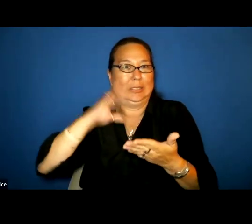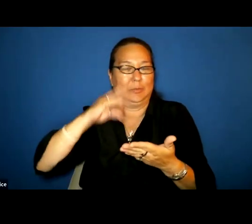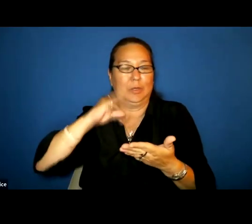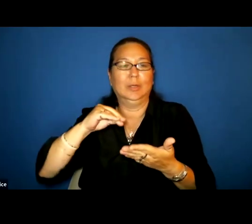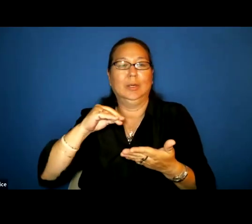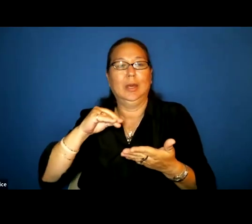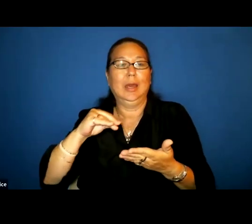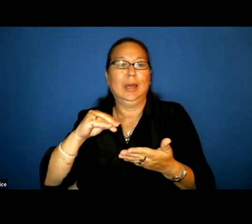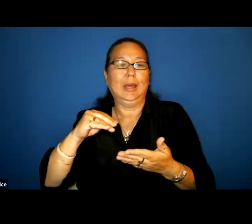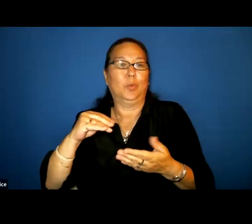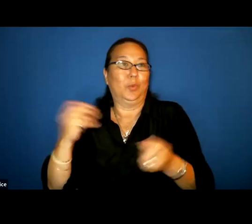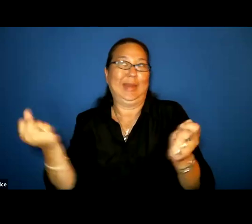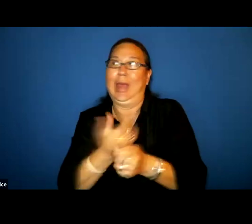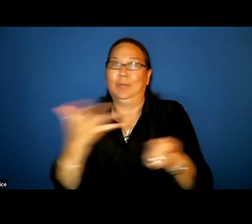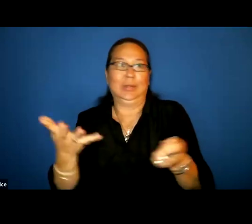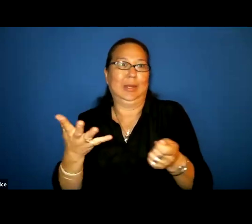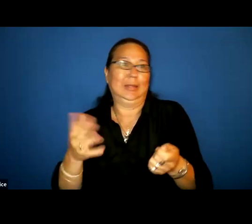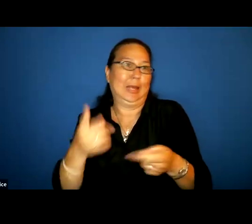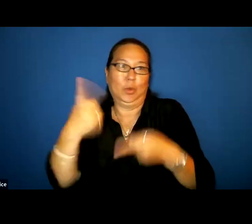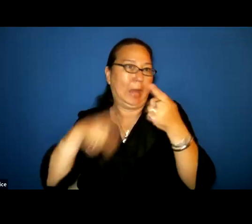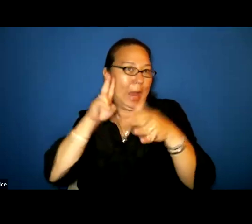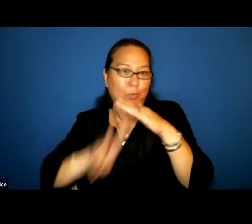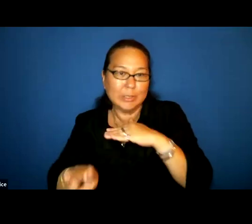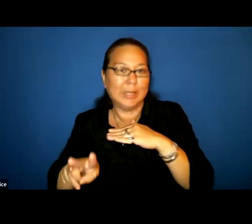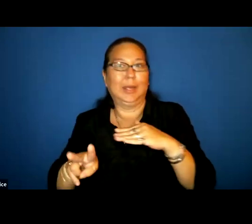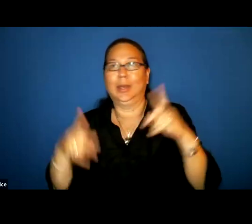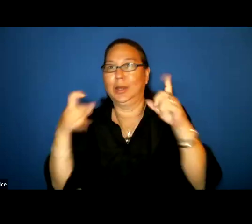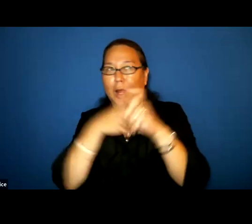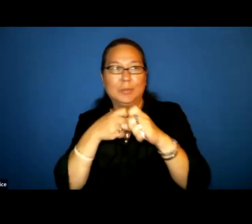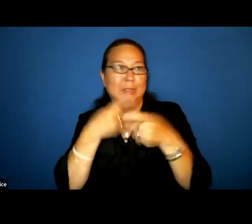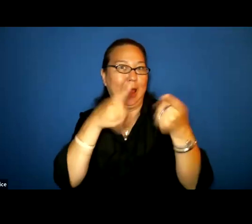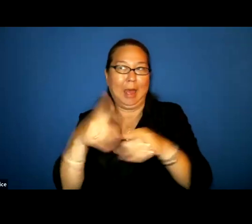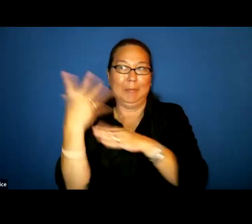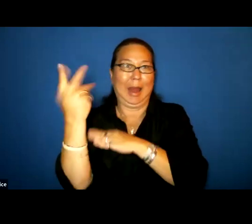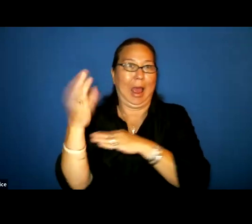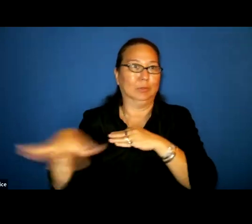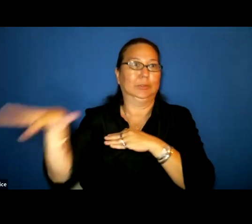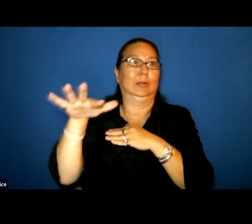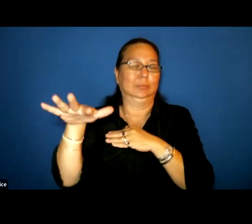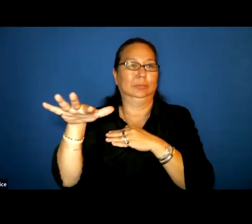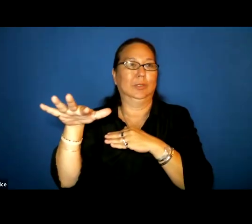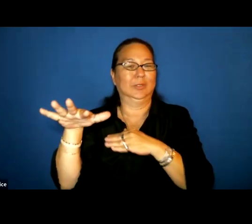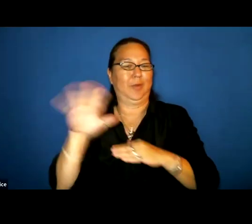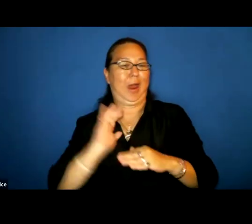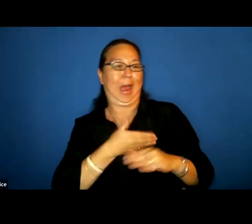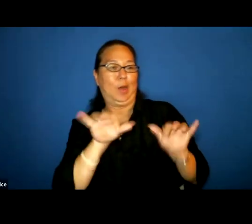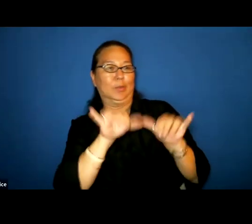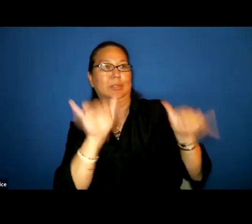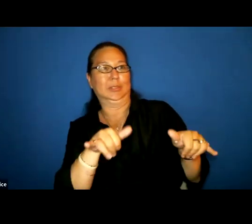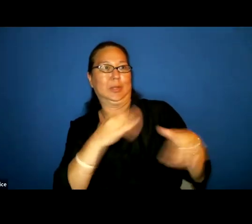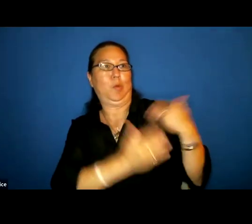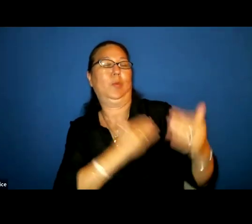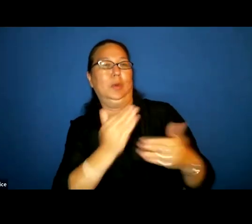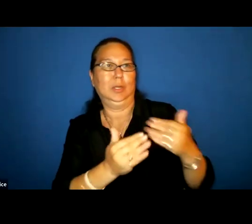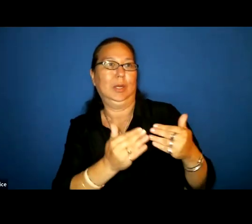in the day and given all the challenges and complications outside of school buildings that can happen, is for our systems and processes to be